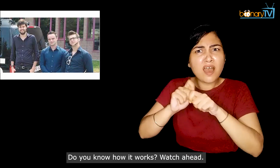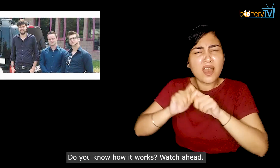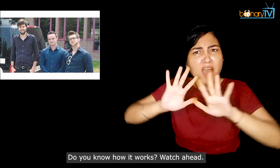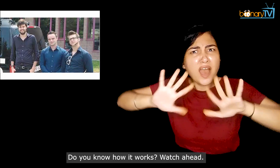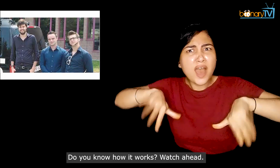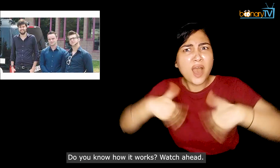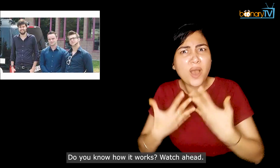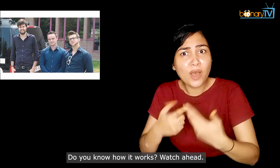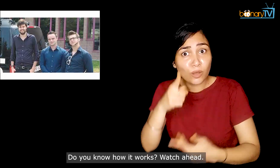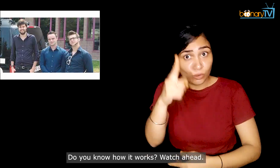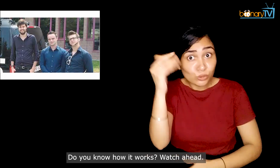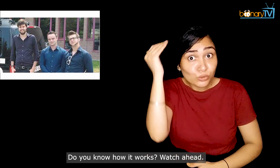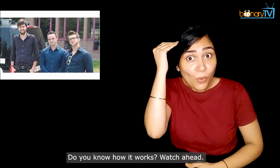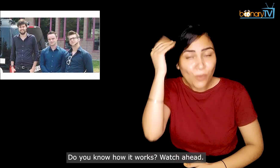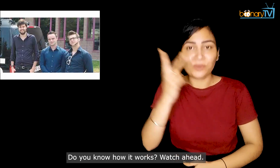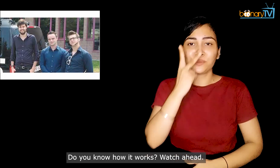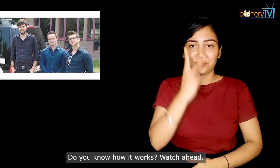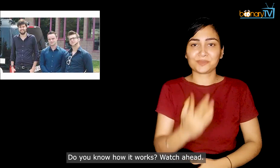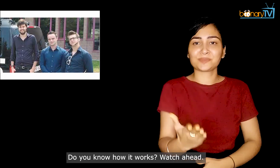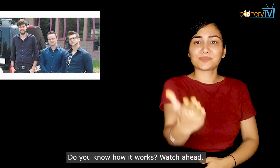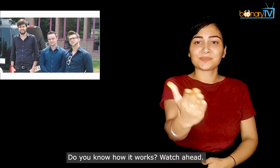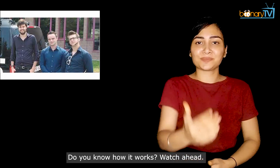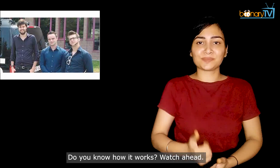works? Watch ahead.